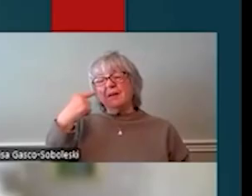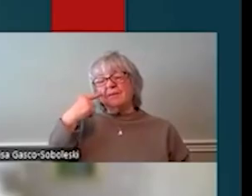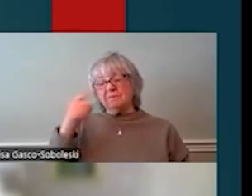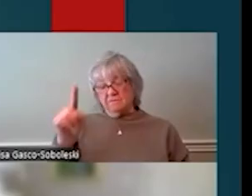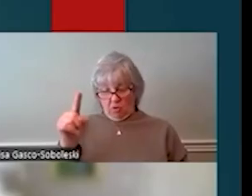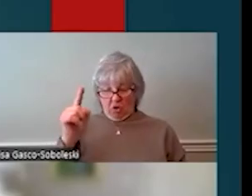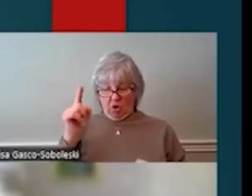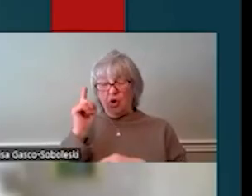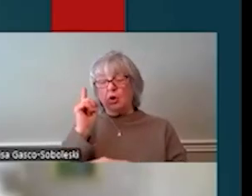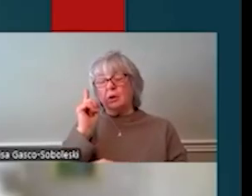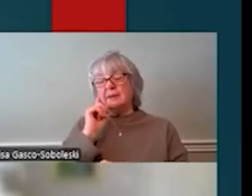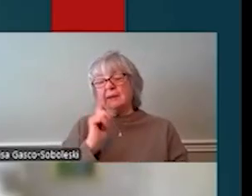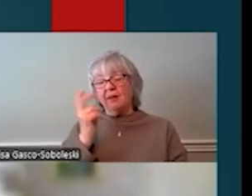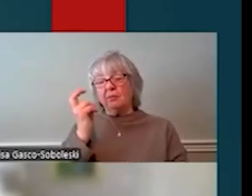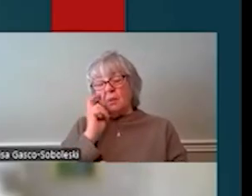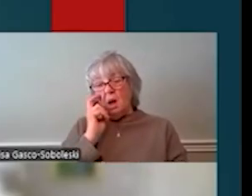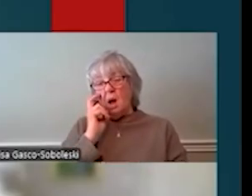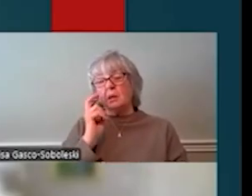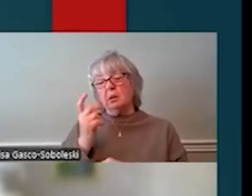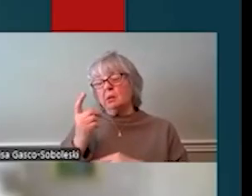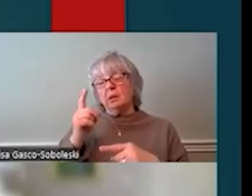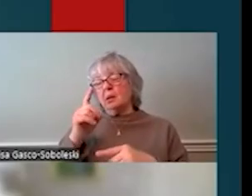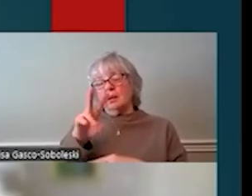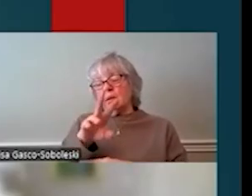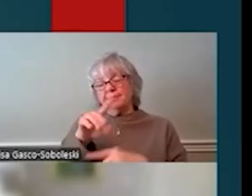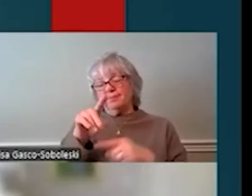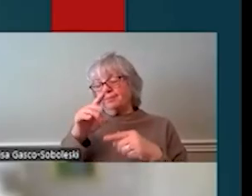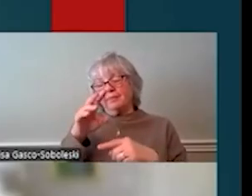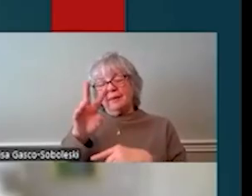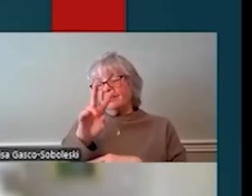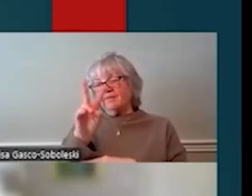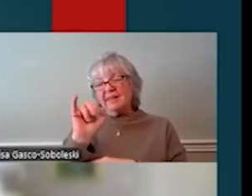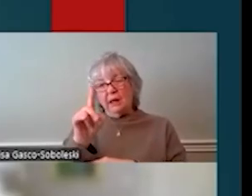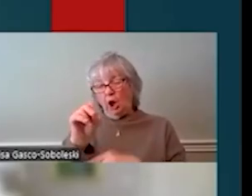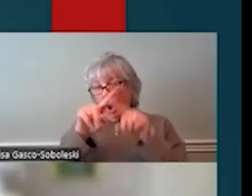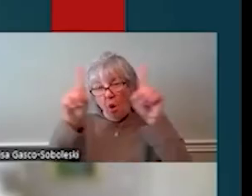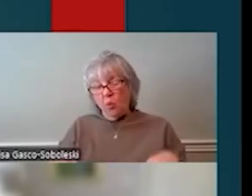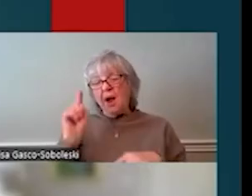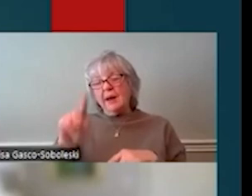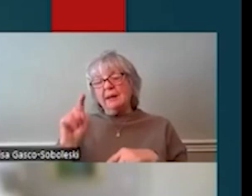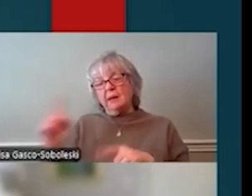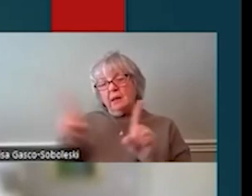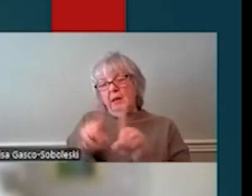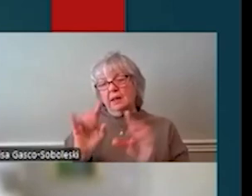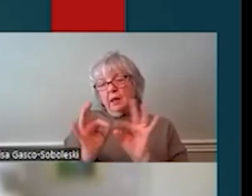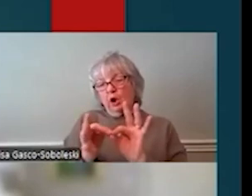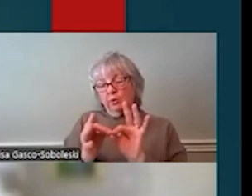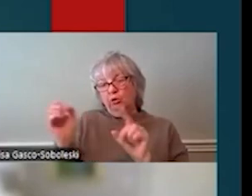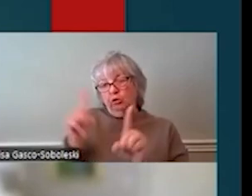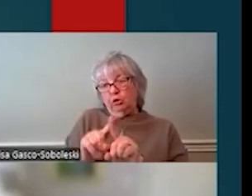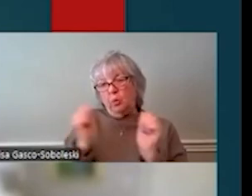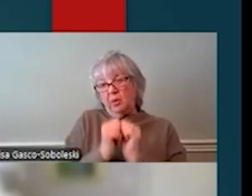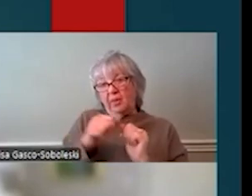they need these accommodations for the medical office. And for deafblind individuals, video